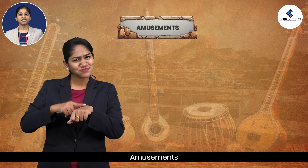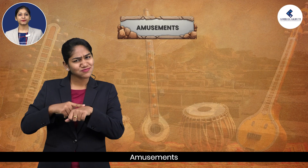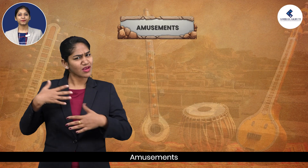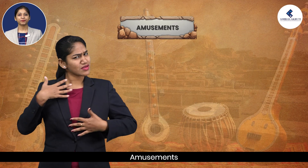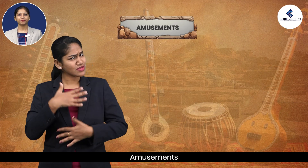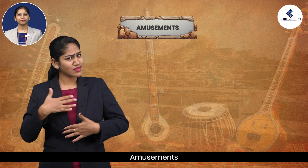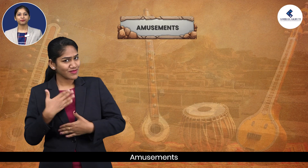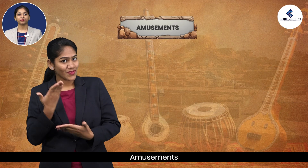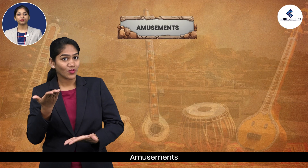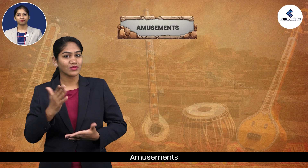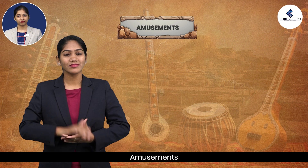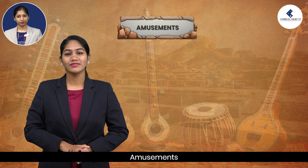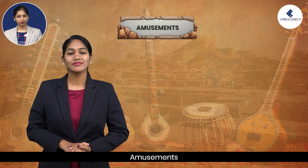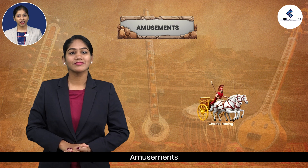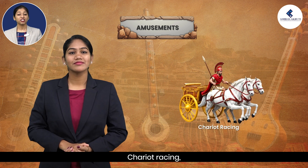Amusements.